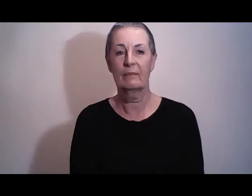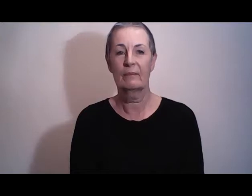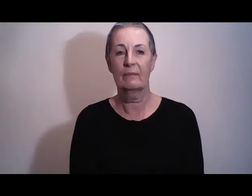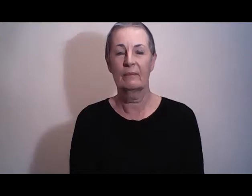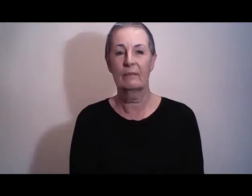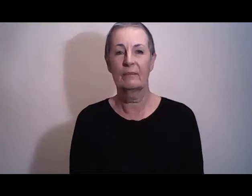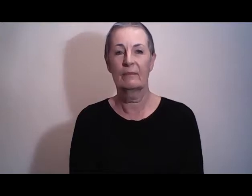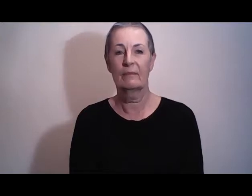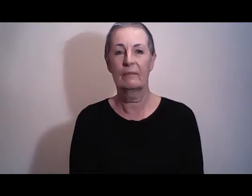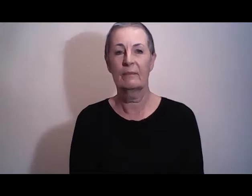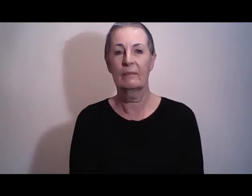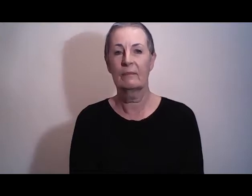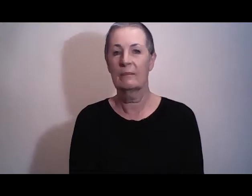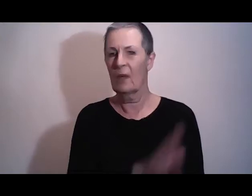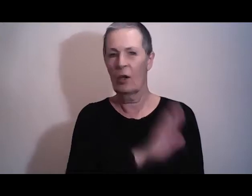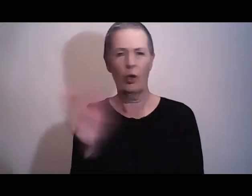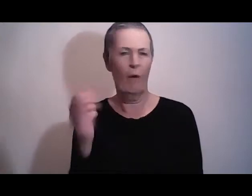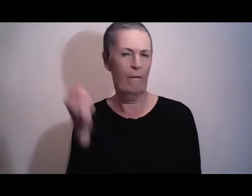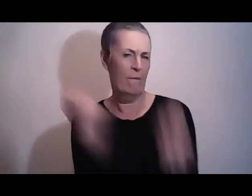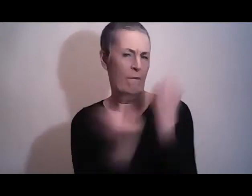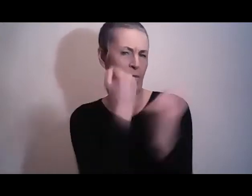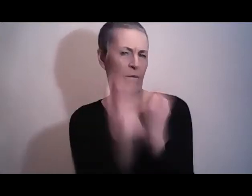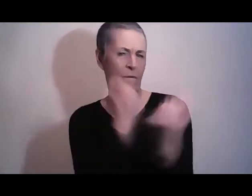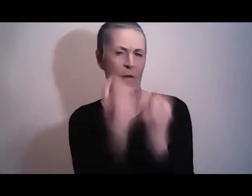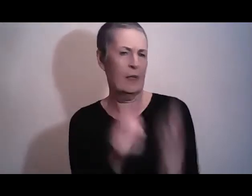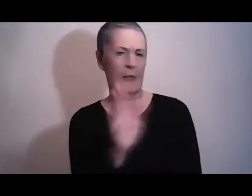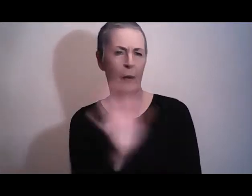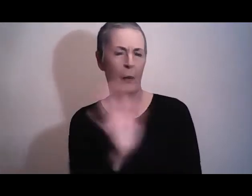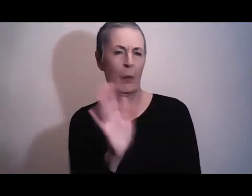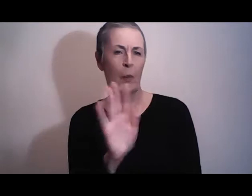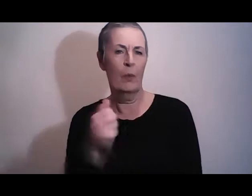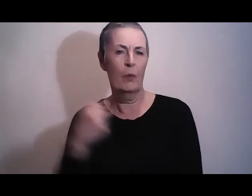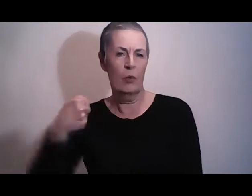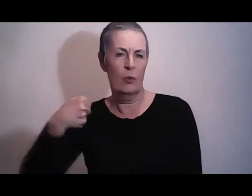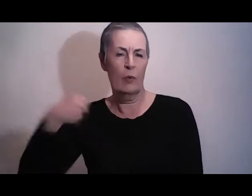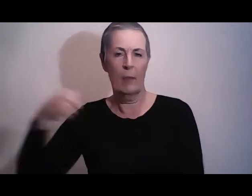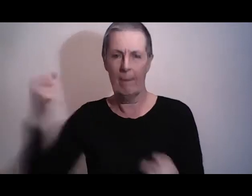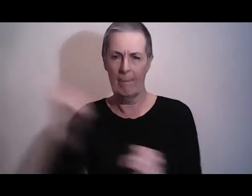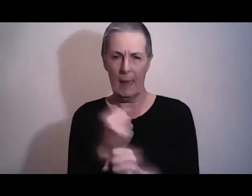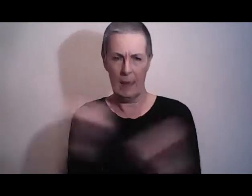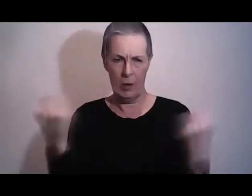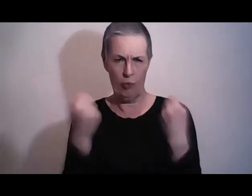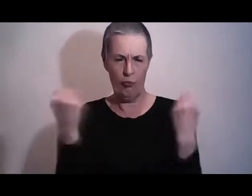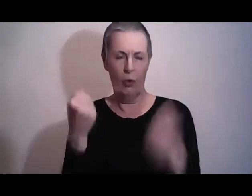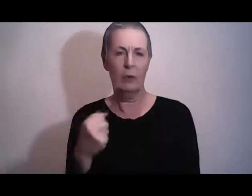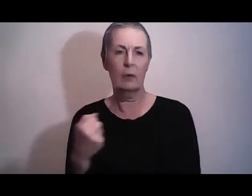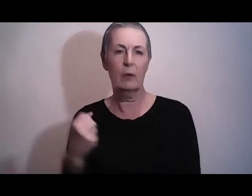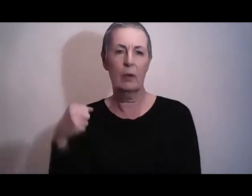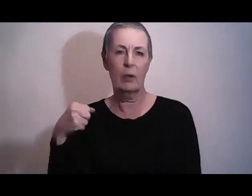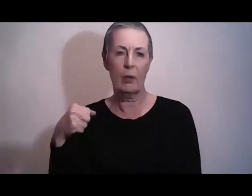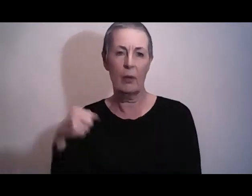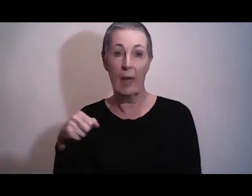So it's not like a fighting, it's simply to strengthen your body.